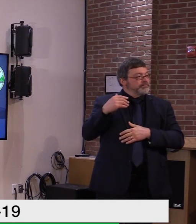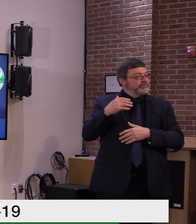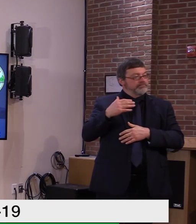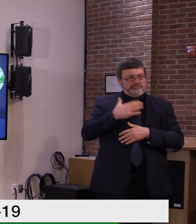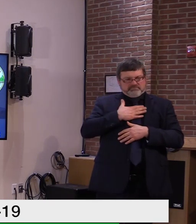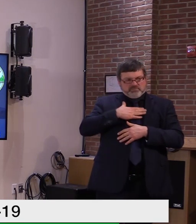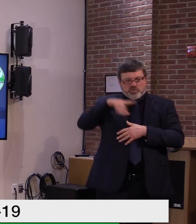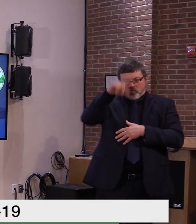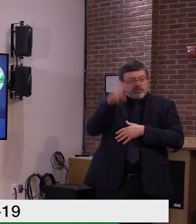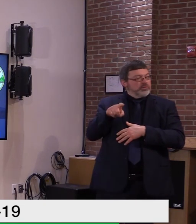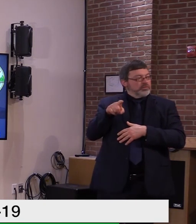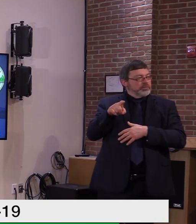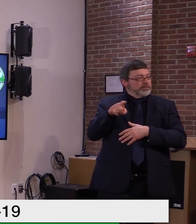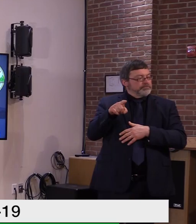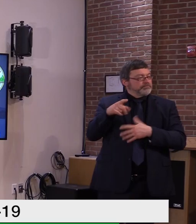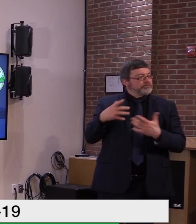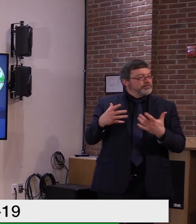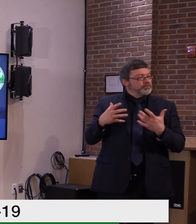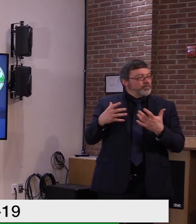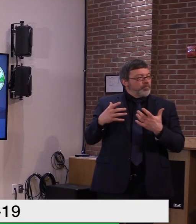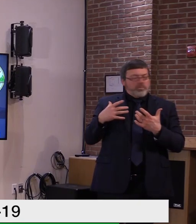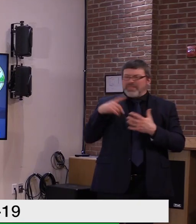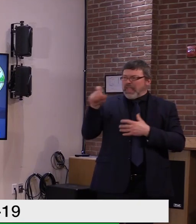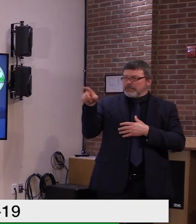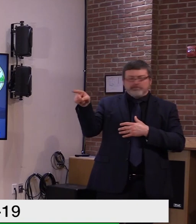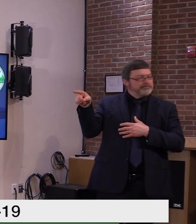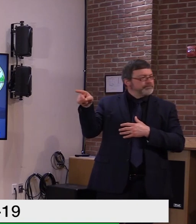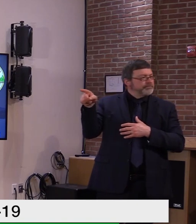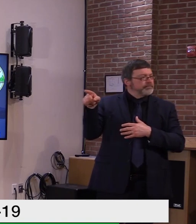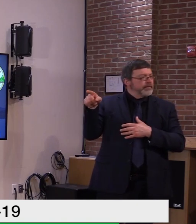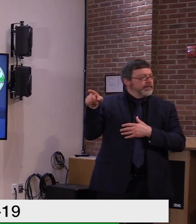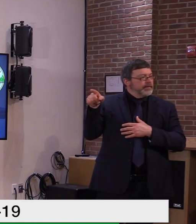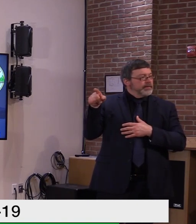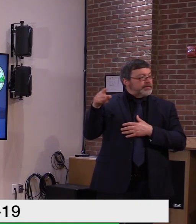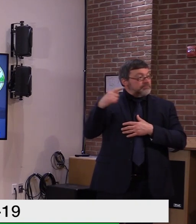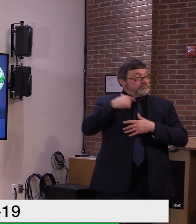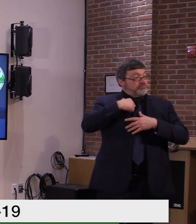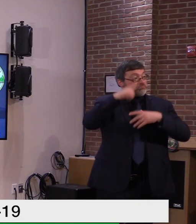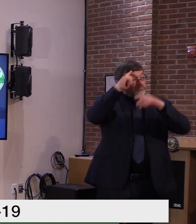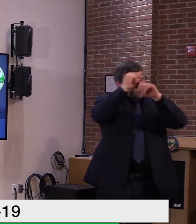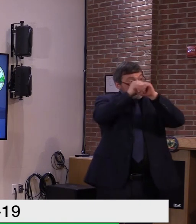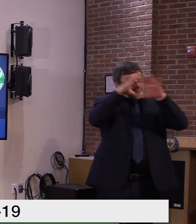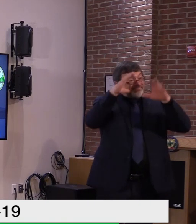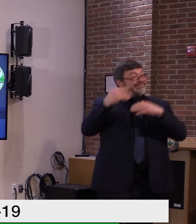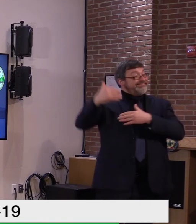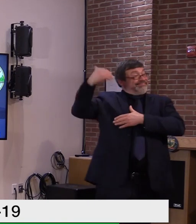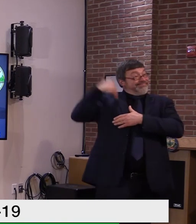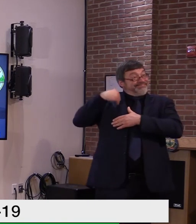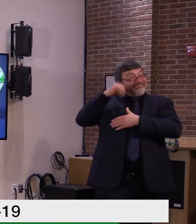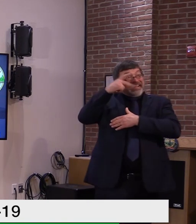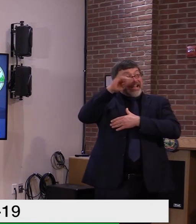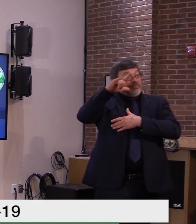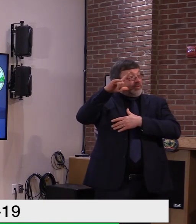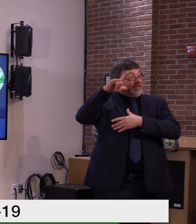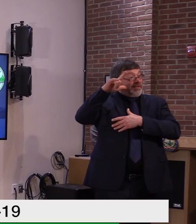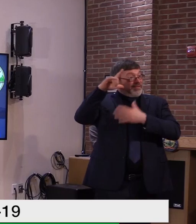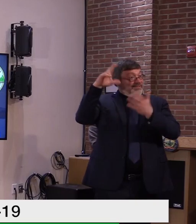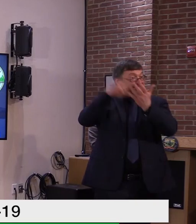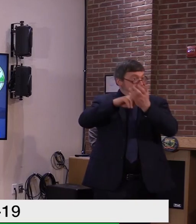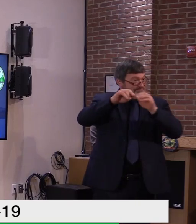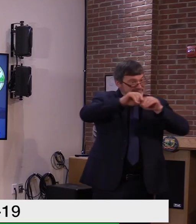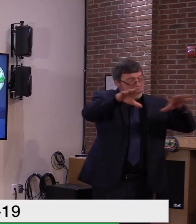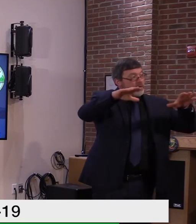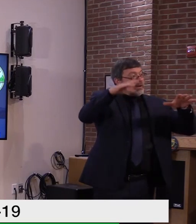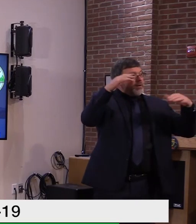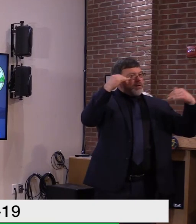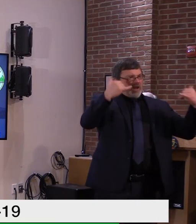I'm under the understanding that CARES Act money must be spent by the end of the business day today, and the only fund that it can be put into